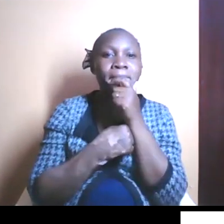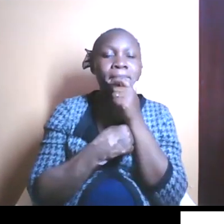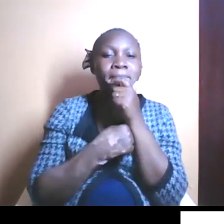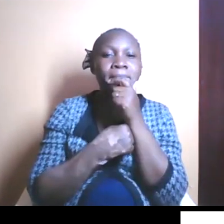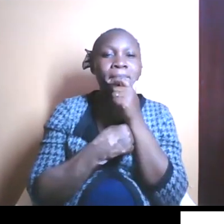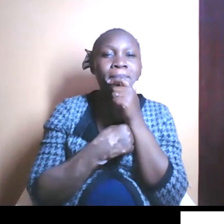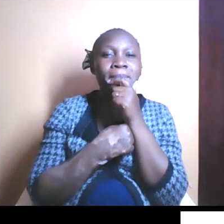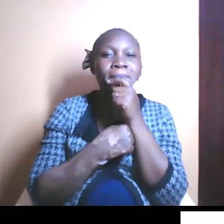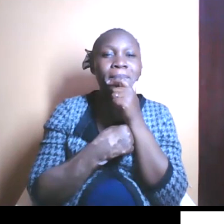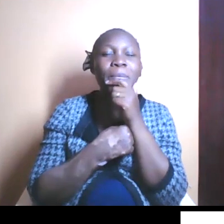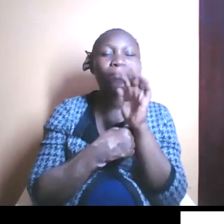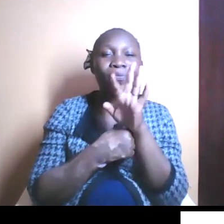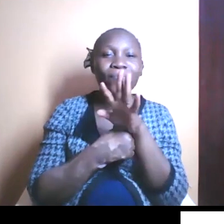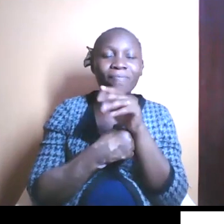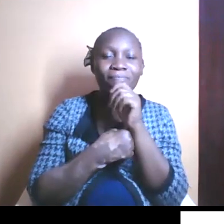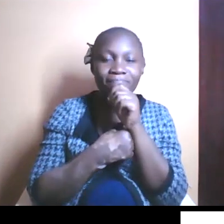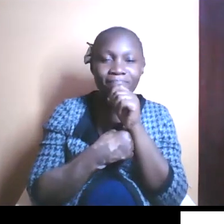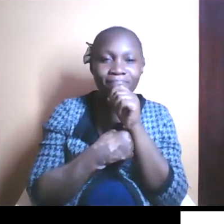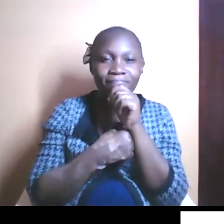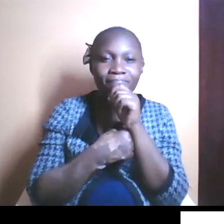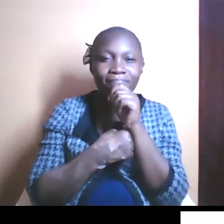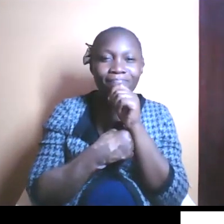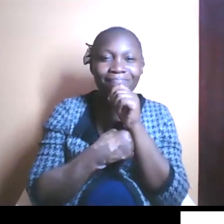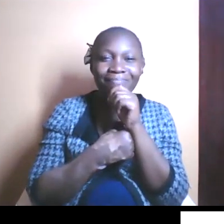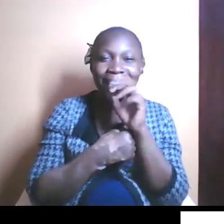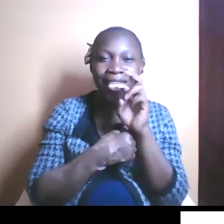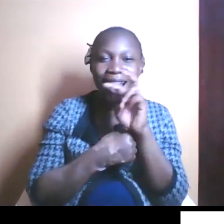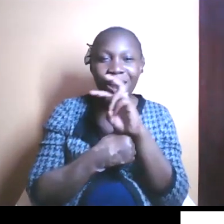So, where is that question?